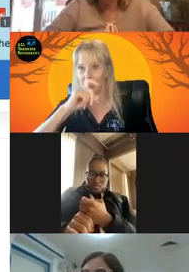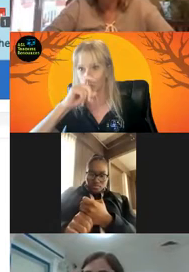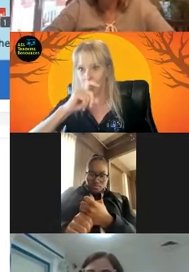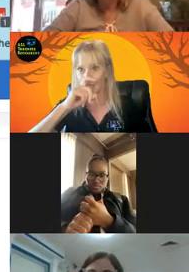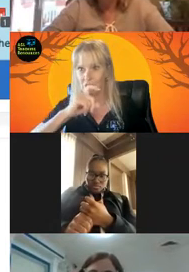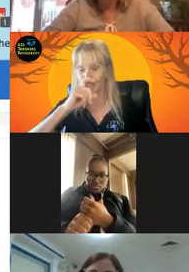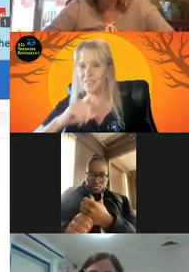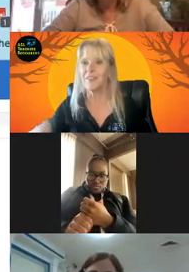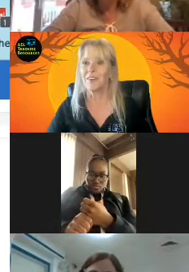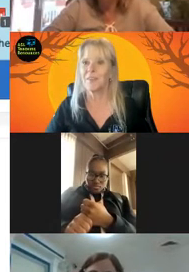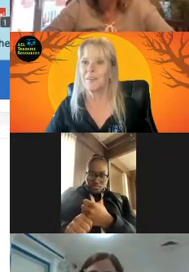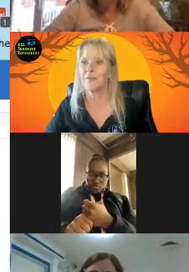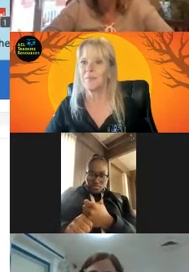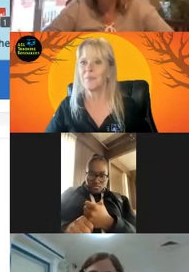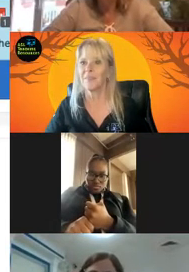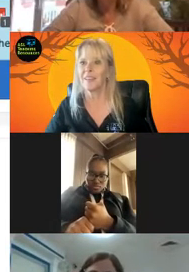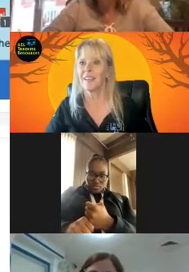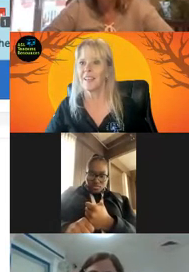So we see in witch.